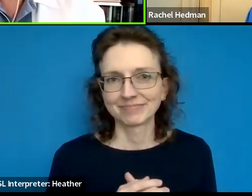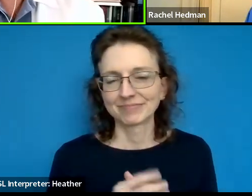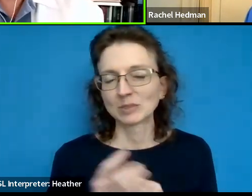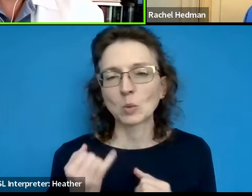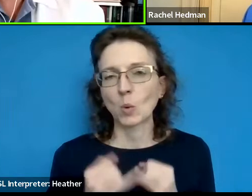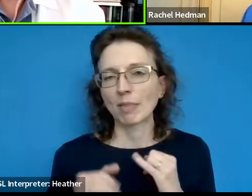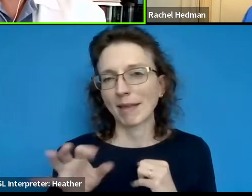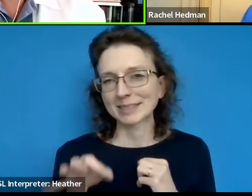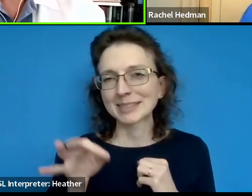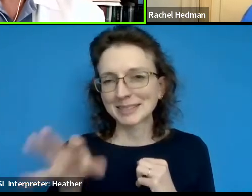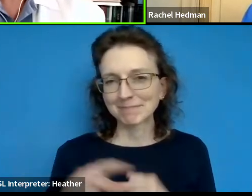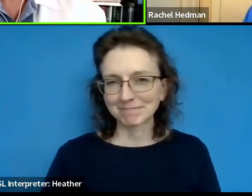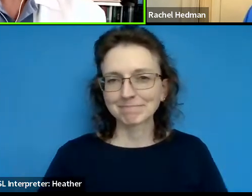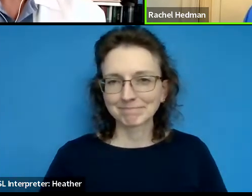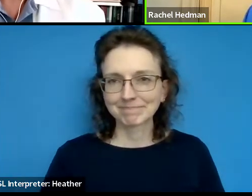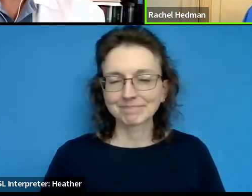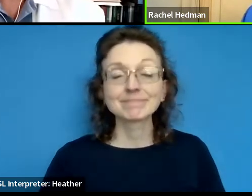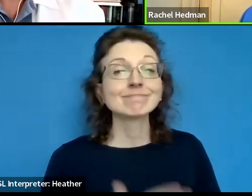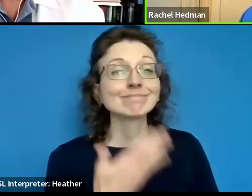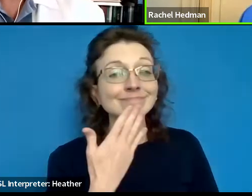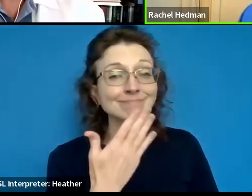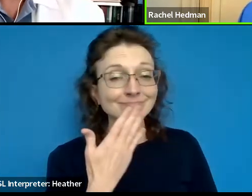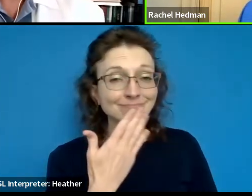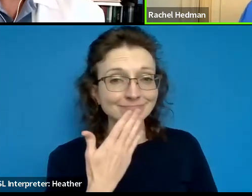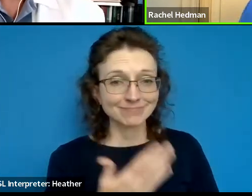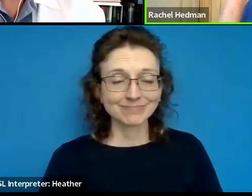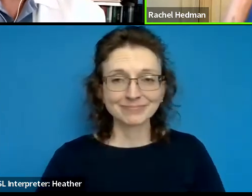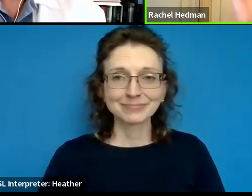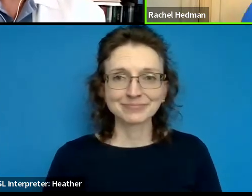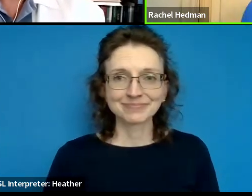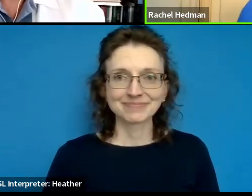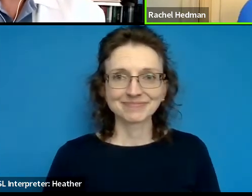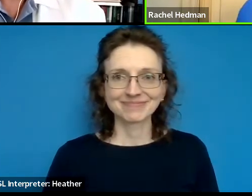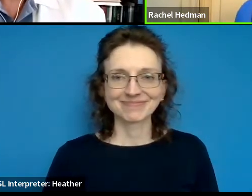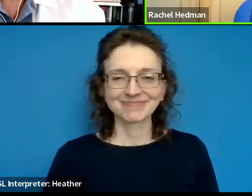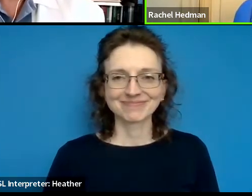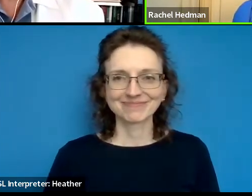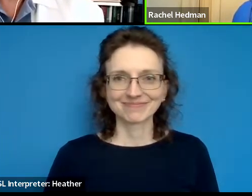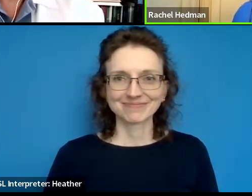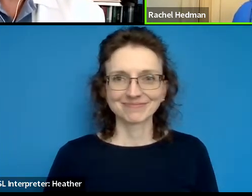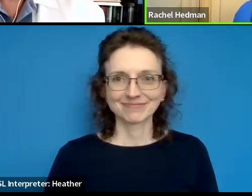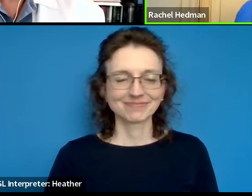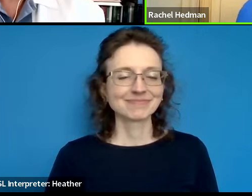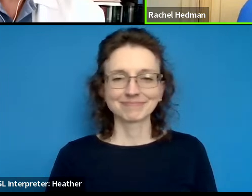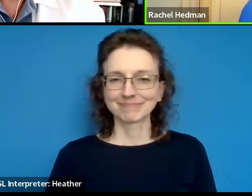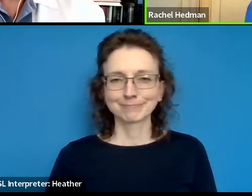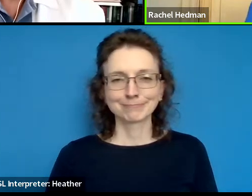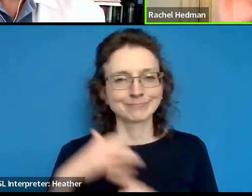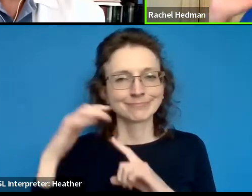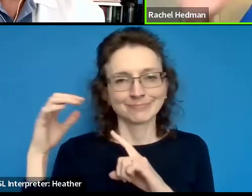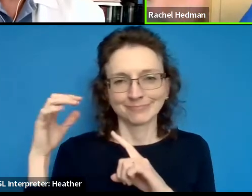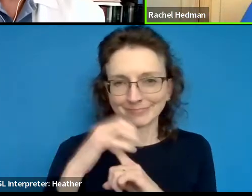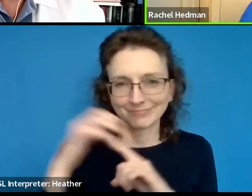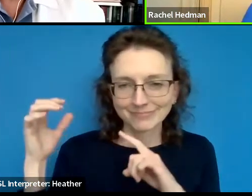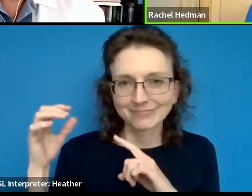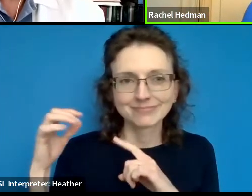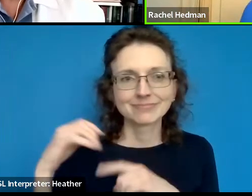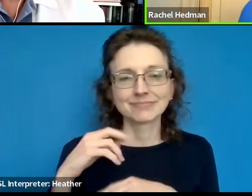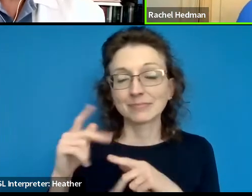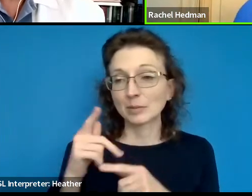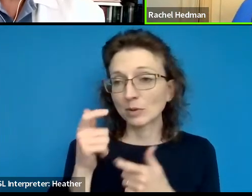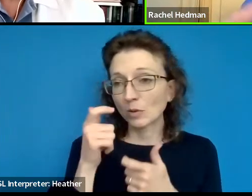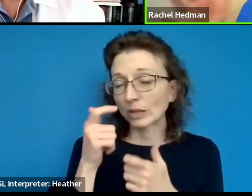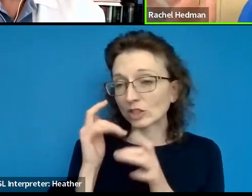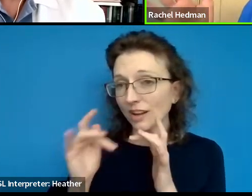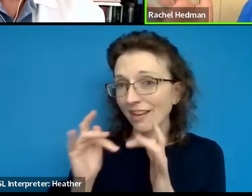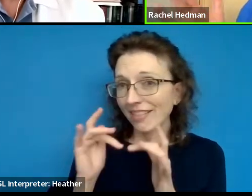that I'd like to share. Oh, thank you. Oh, this has been just remarkable. People there in the stream,